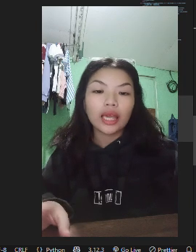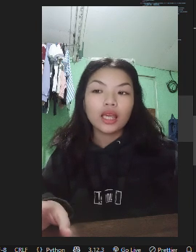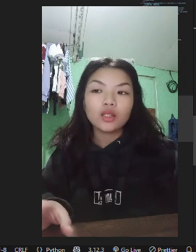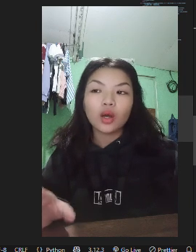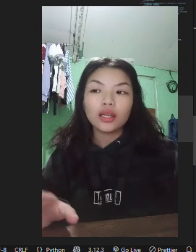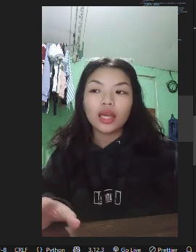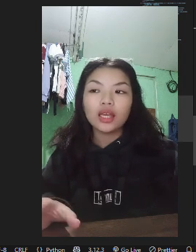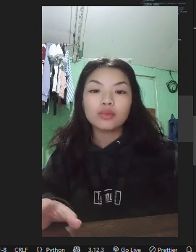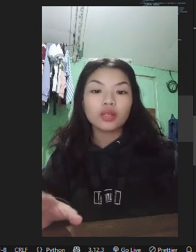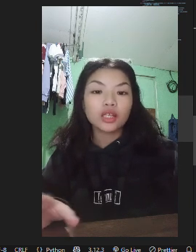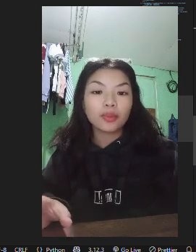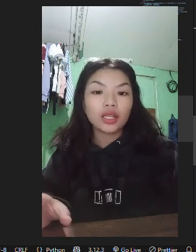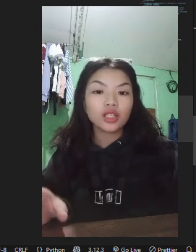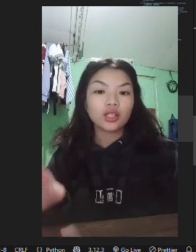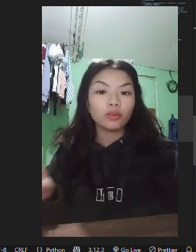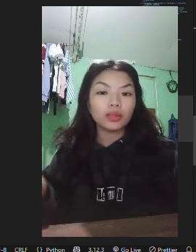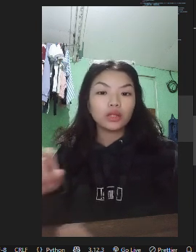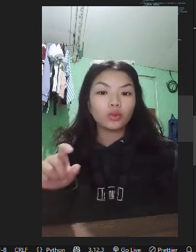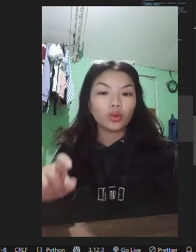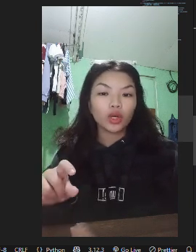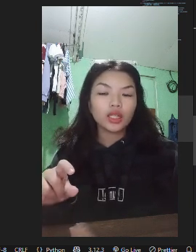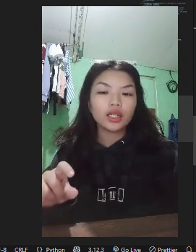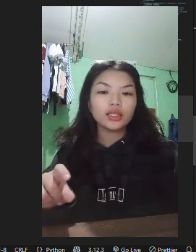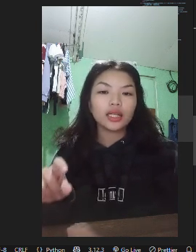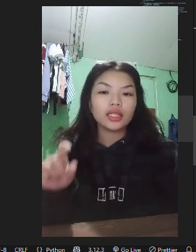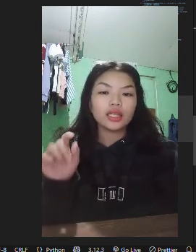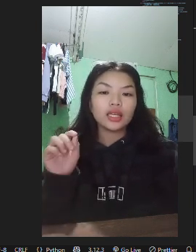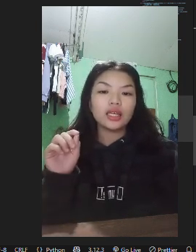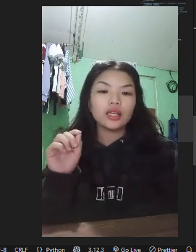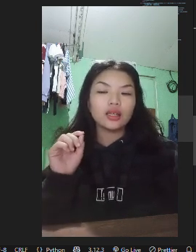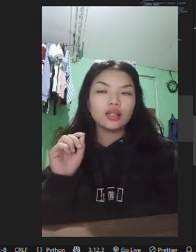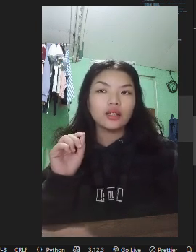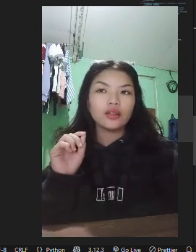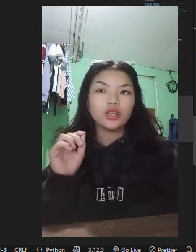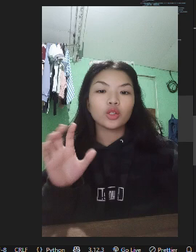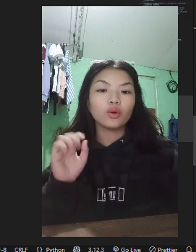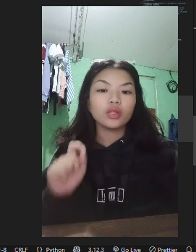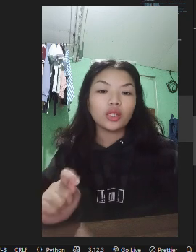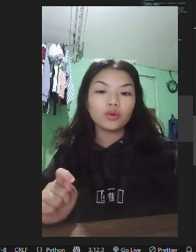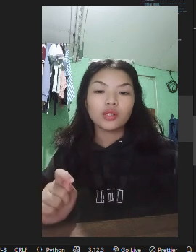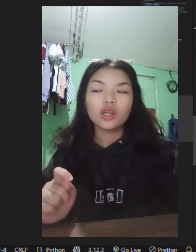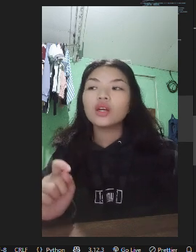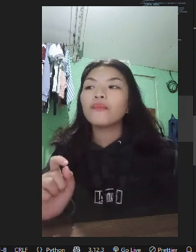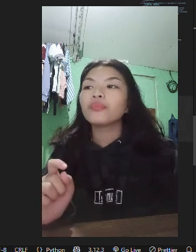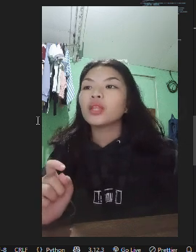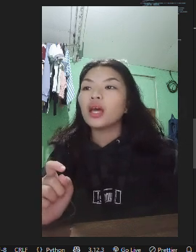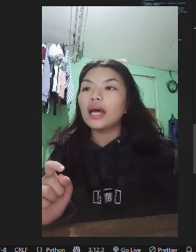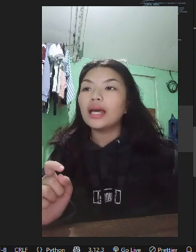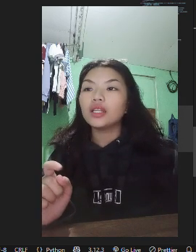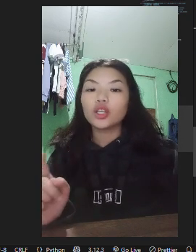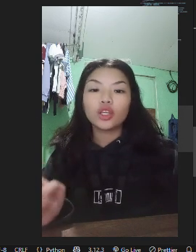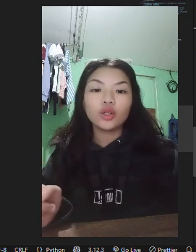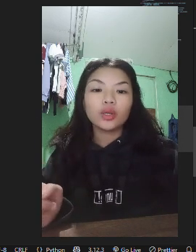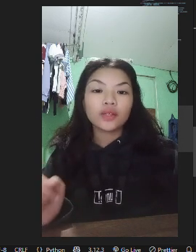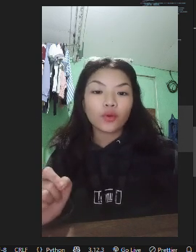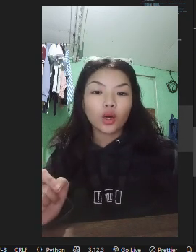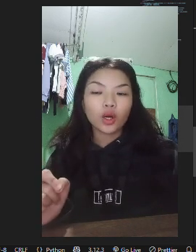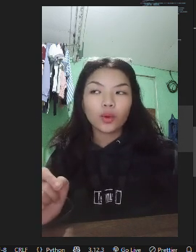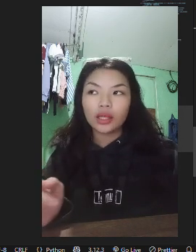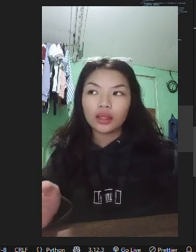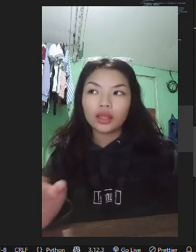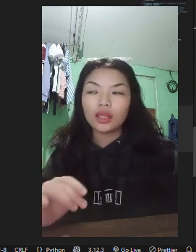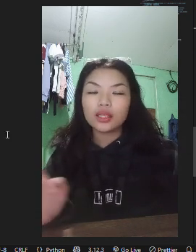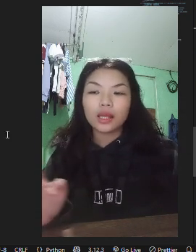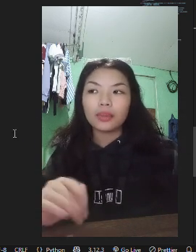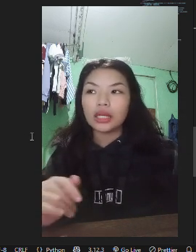nga K. So ang K is mo display siya sa complete word nga gi-show ni user, and Q is for